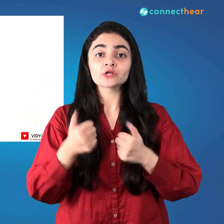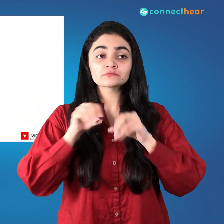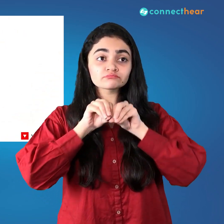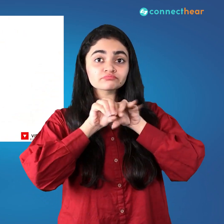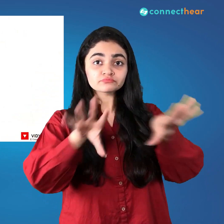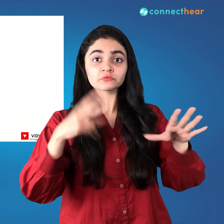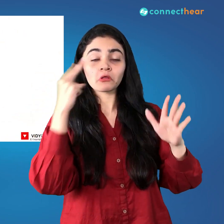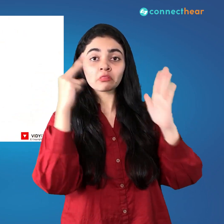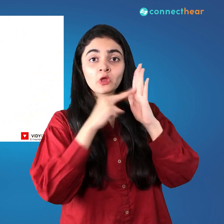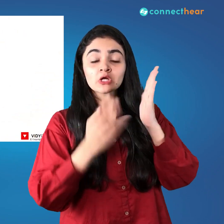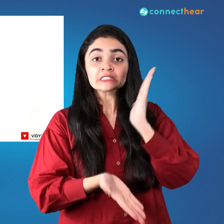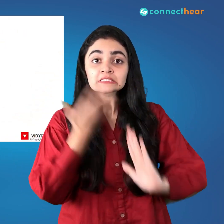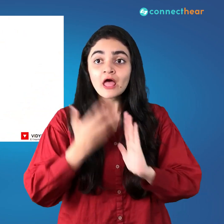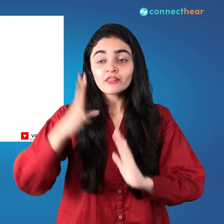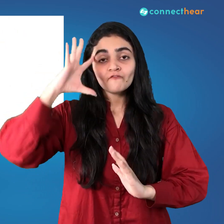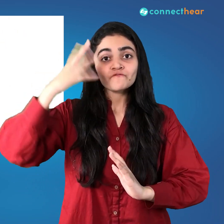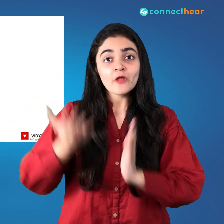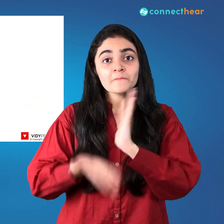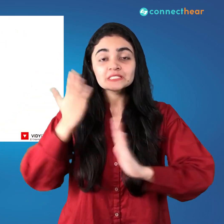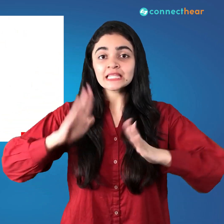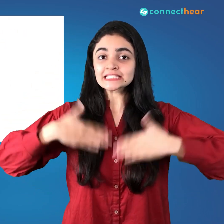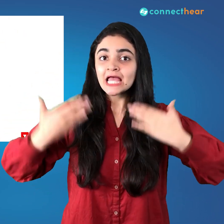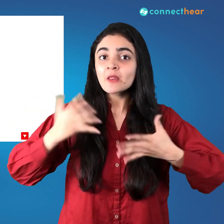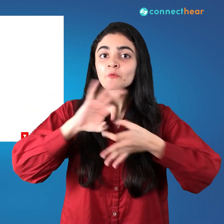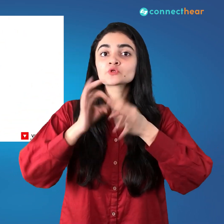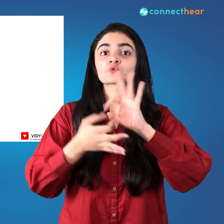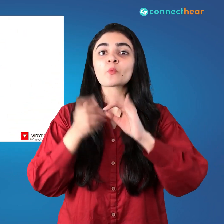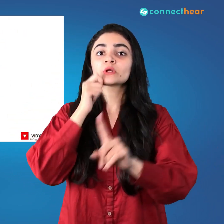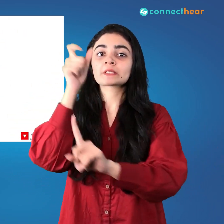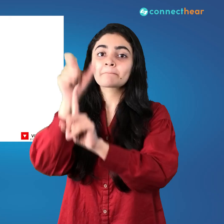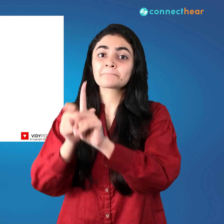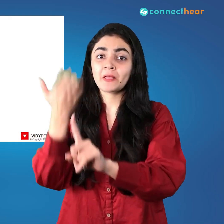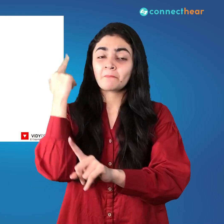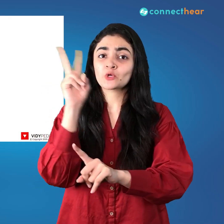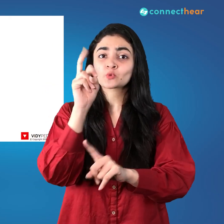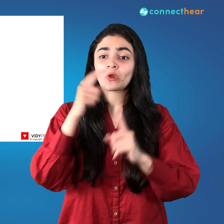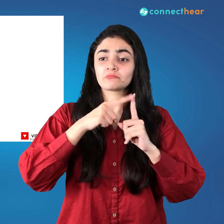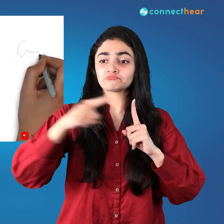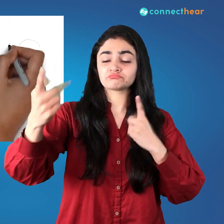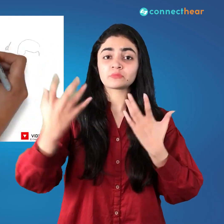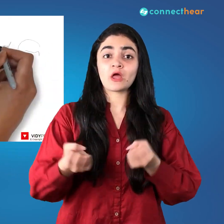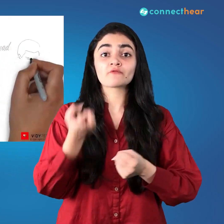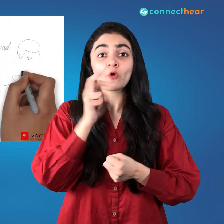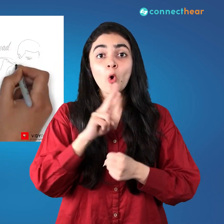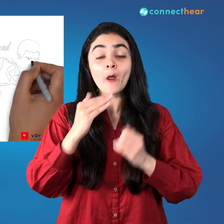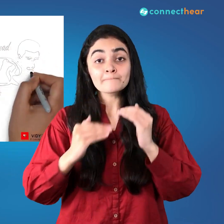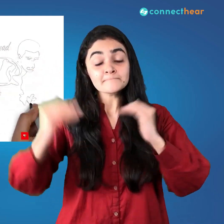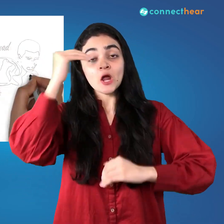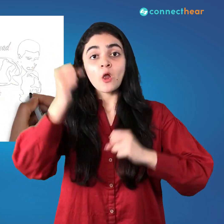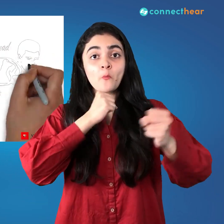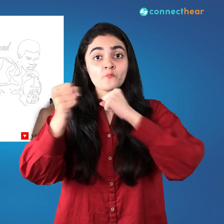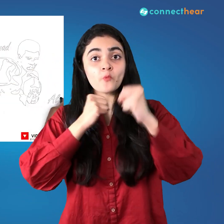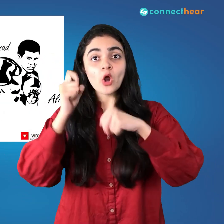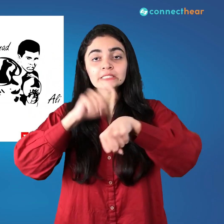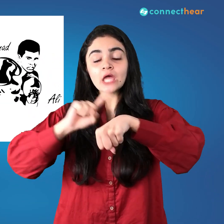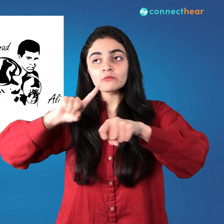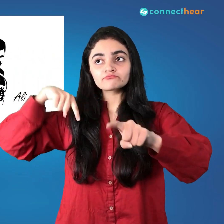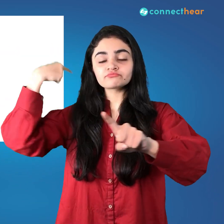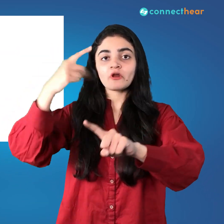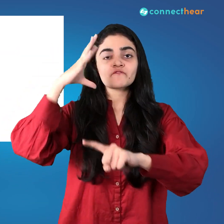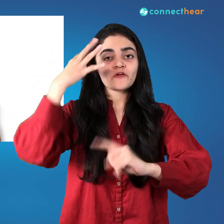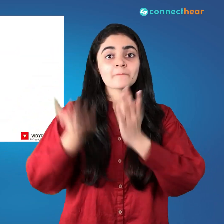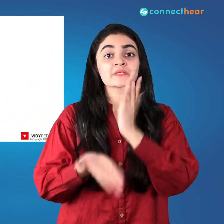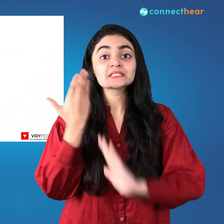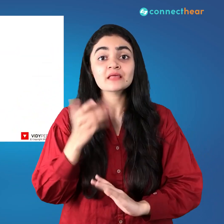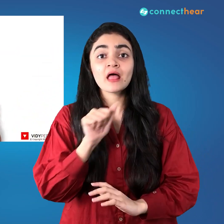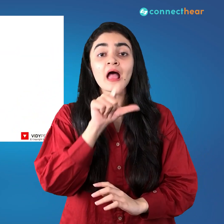widely regarded as one of the most significant and celebrated sports figures of the 20th century and as one of the greatest boxers of all time.